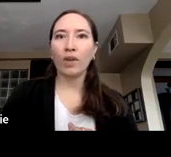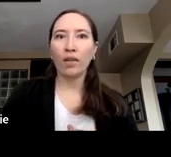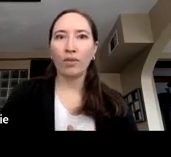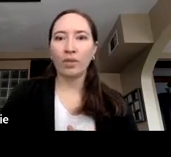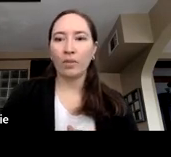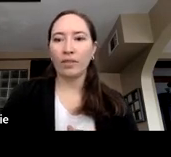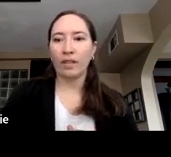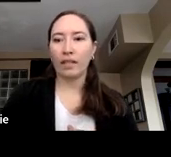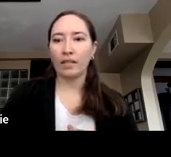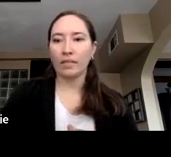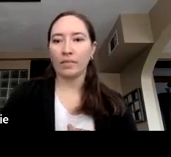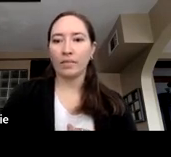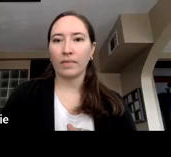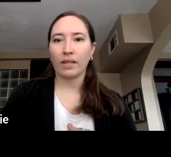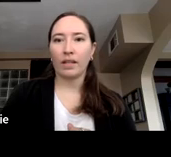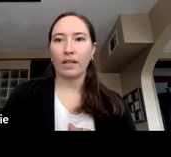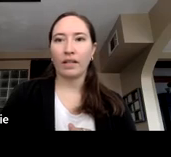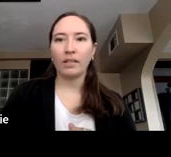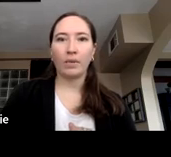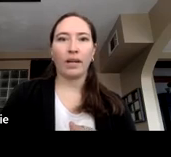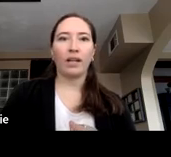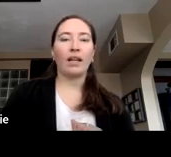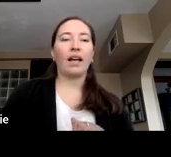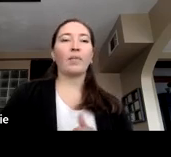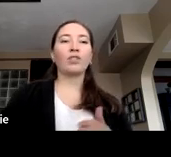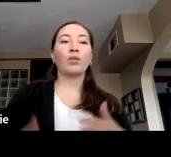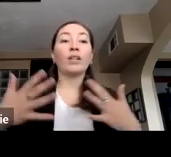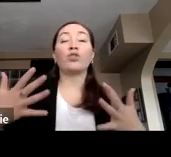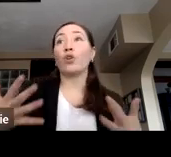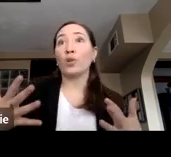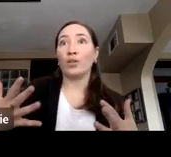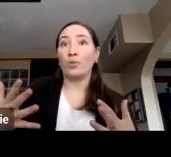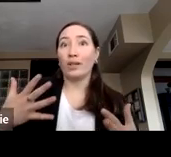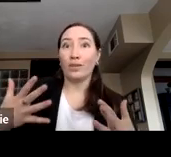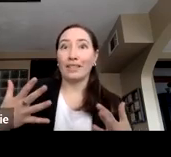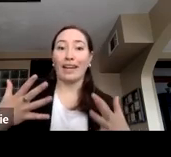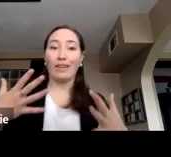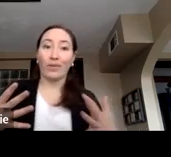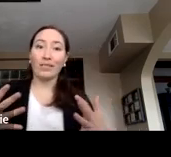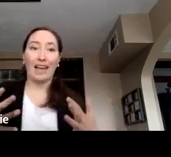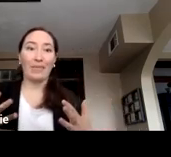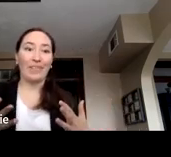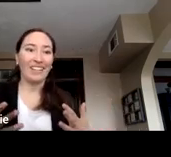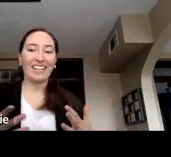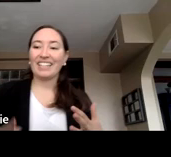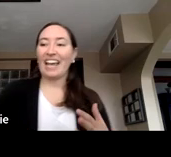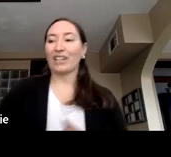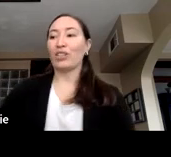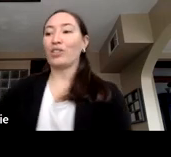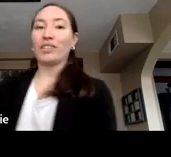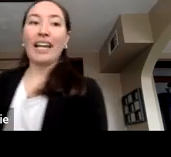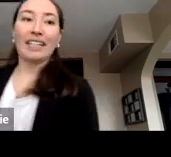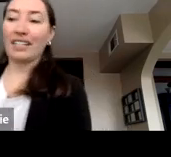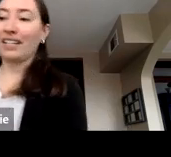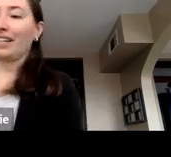So we've gone through some of the slides. And at this point, I'm actually going to show you what it looks like in real time to